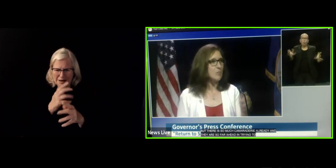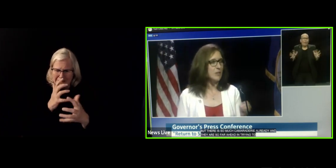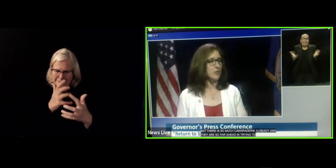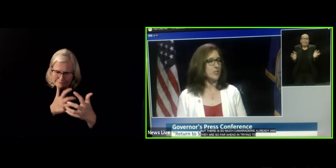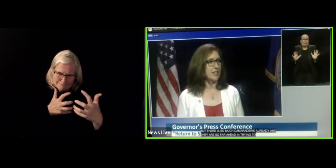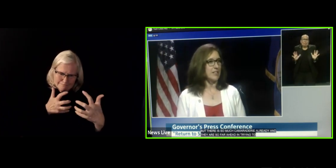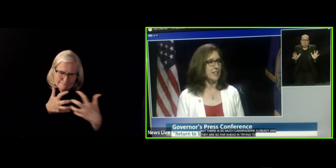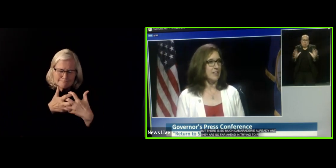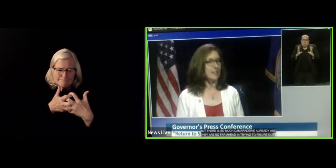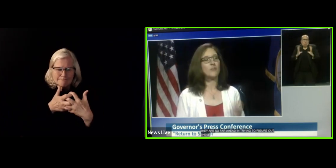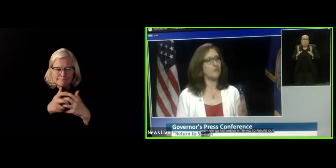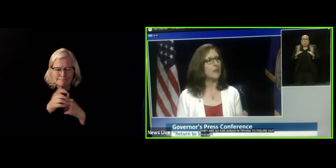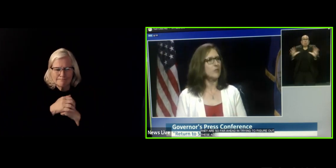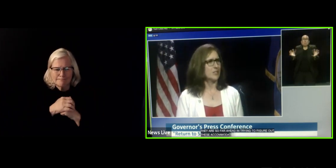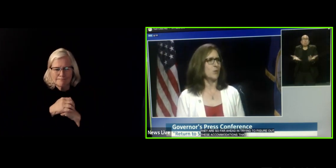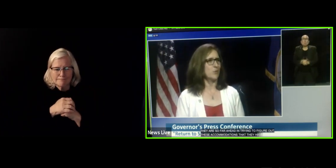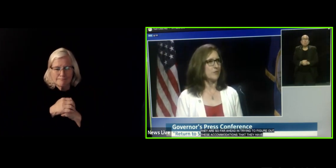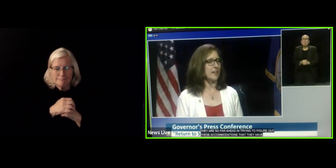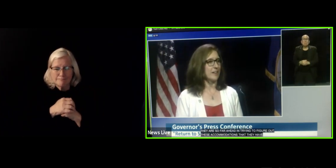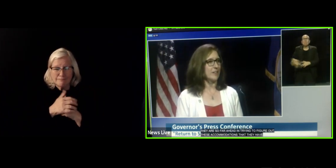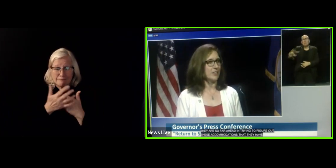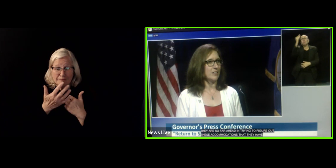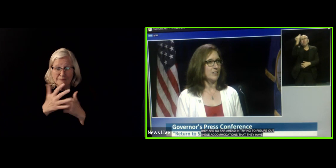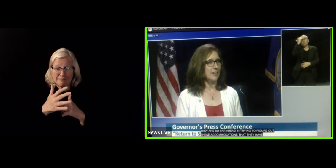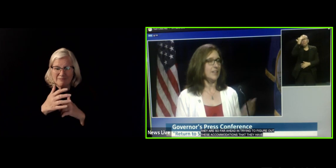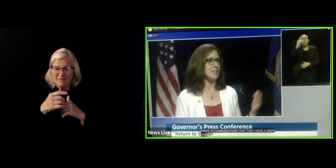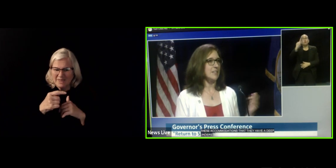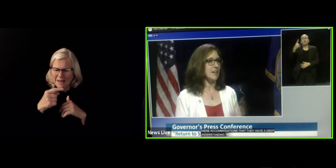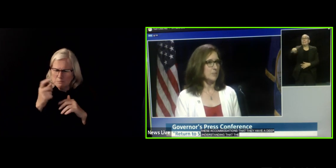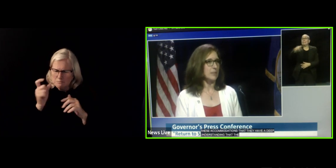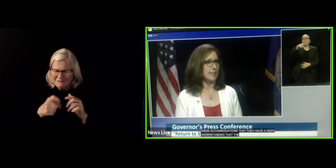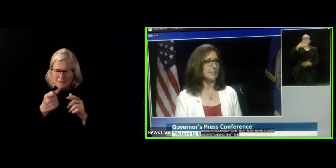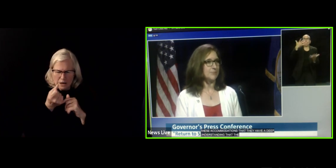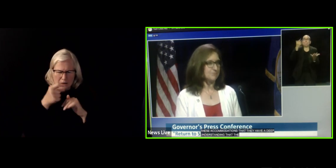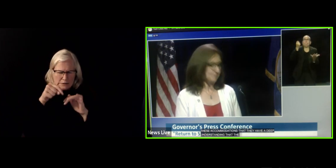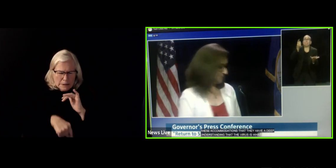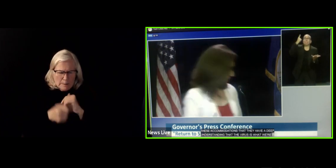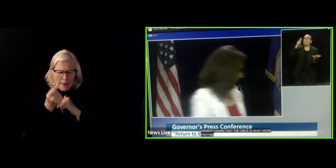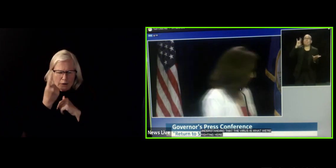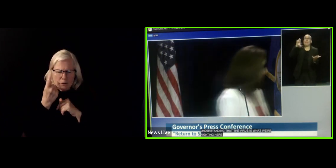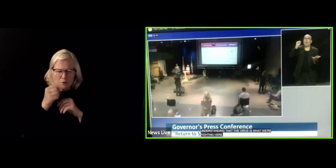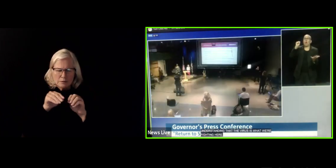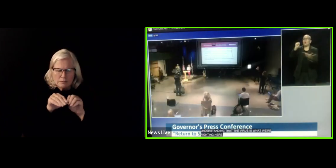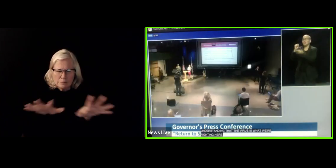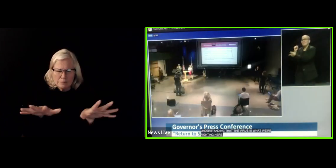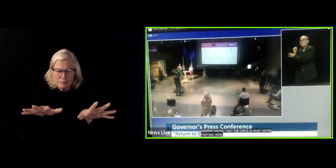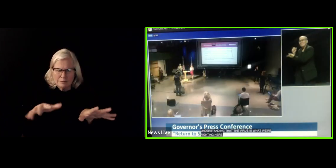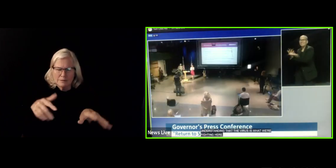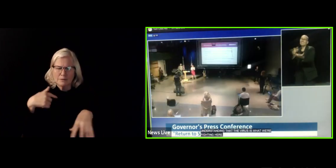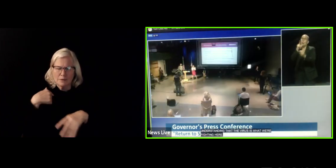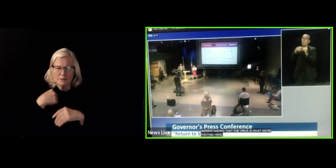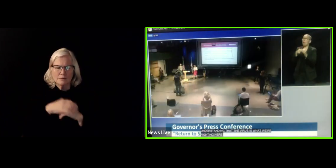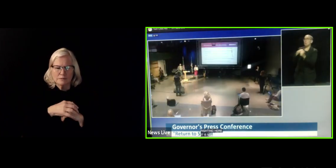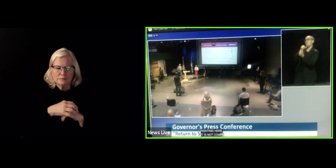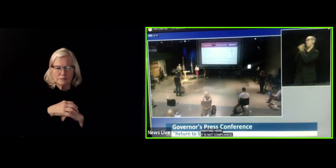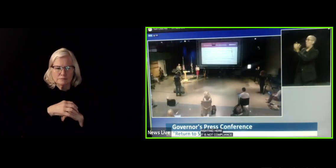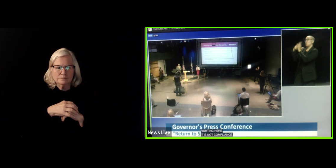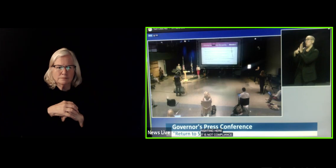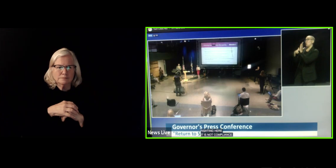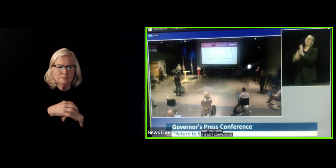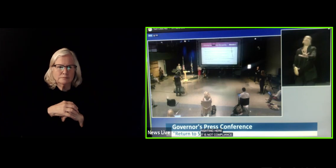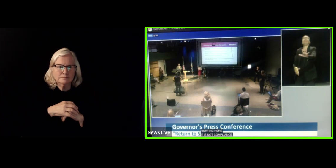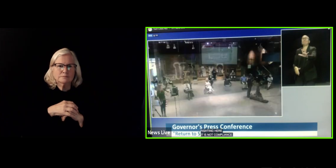deep understanding that the virus is what we're fighting here. It is not compliance. Ingenuity. What are you going to do with,